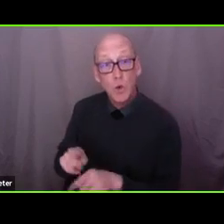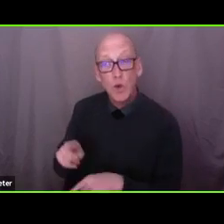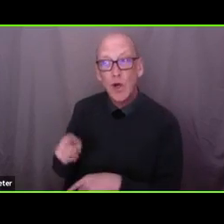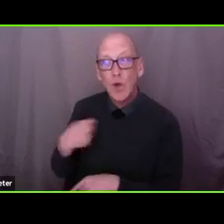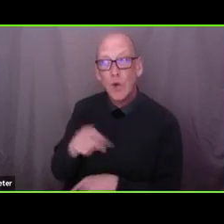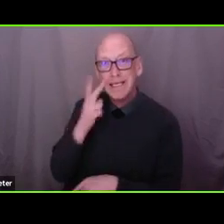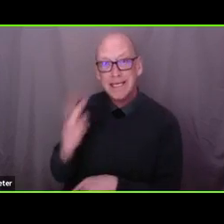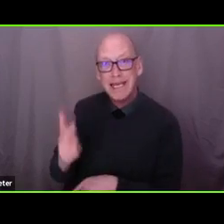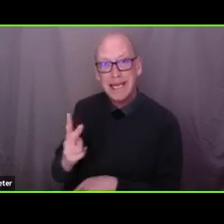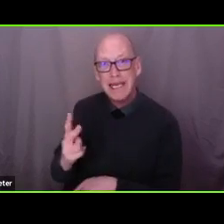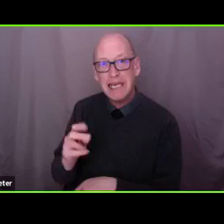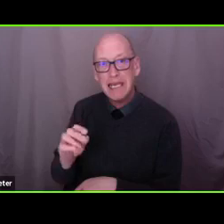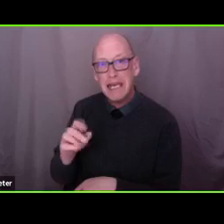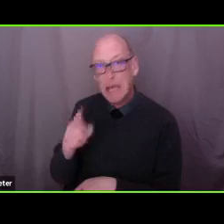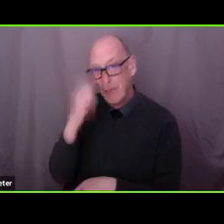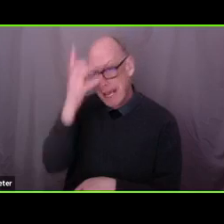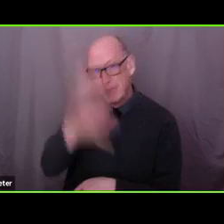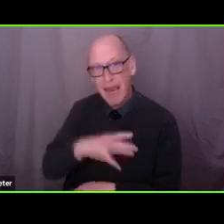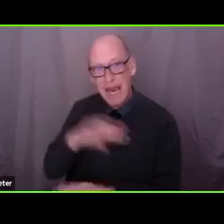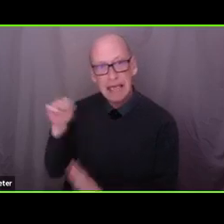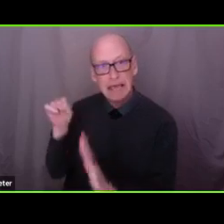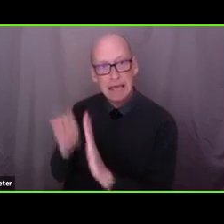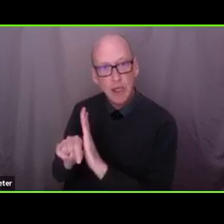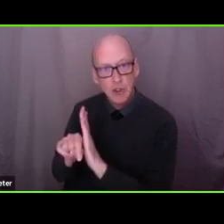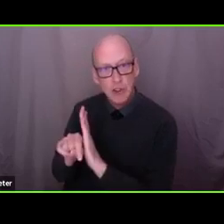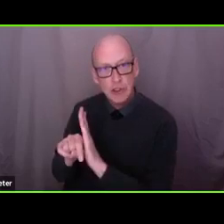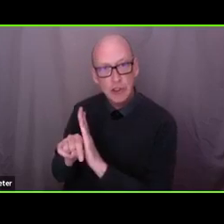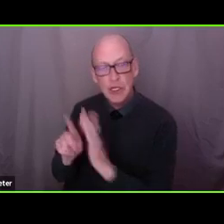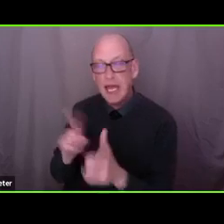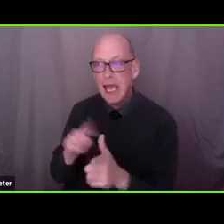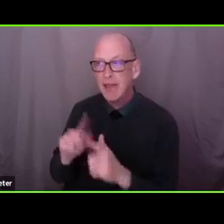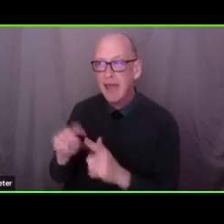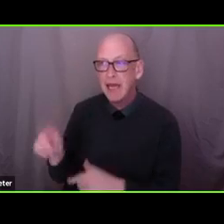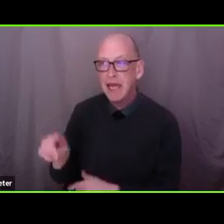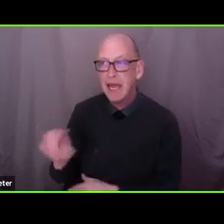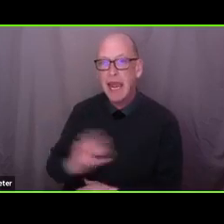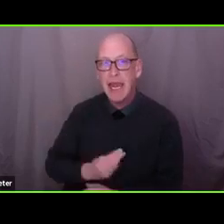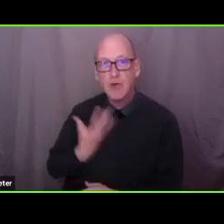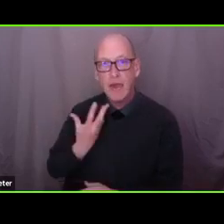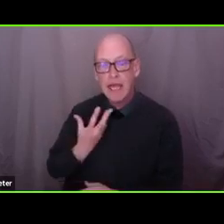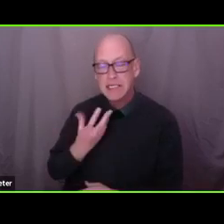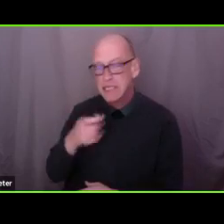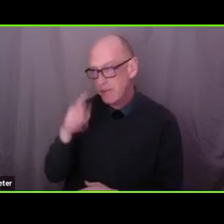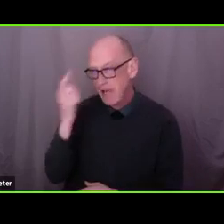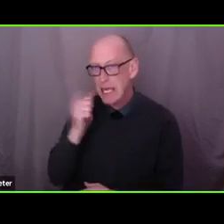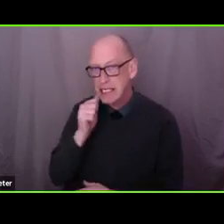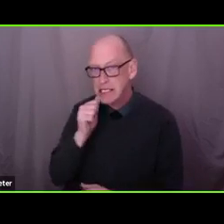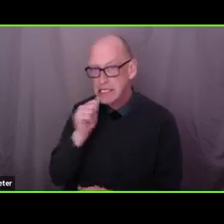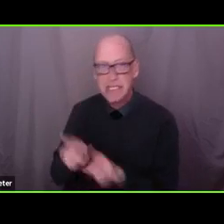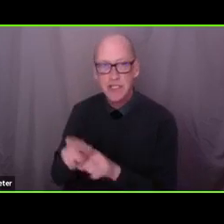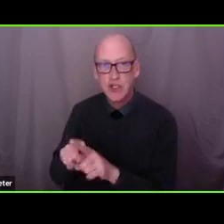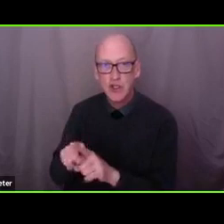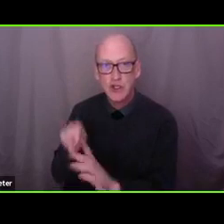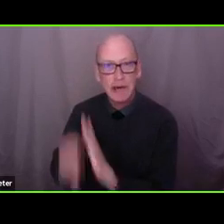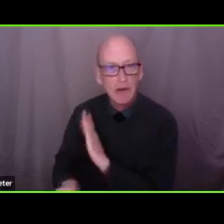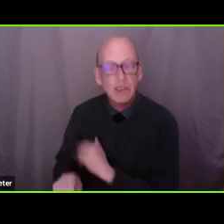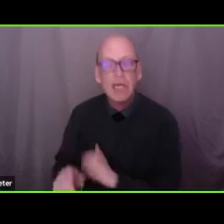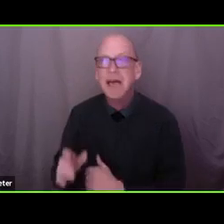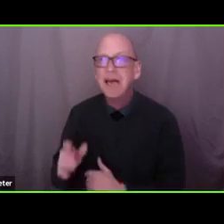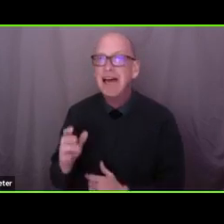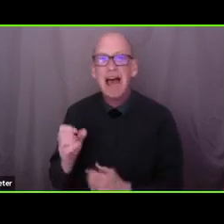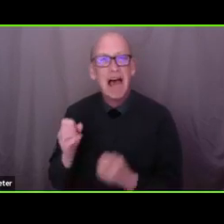killed and then get hit with another Black trans sister taken away from us. So it's so many different